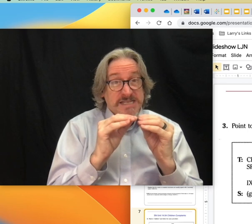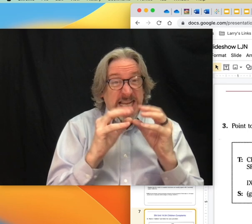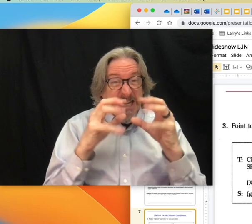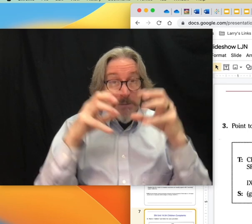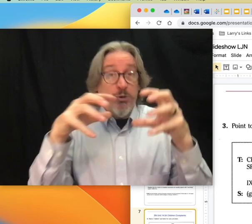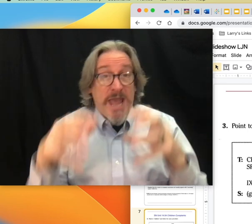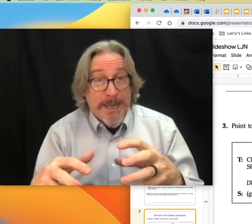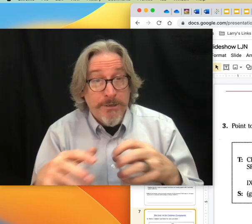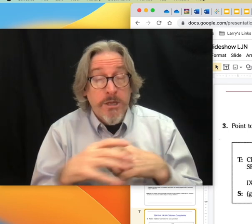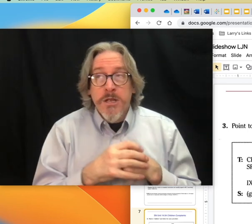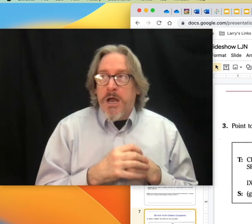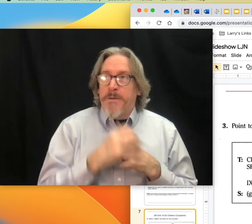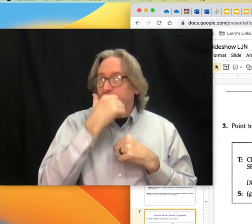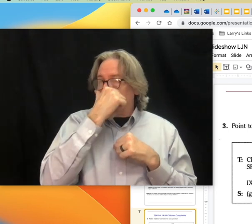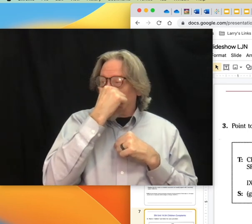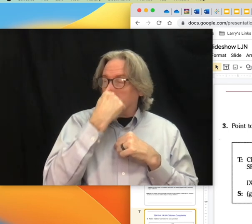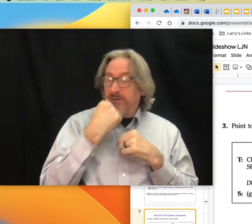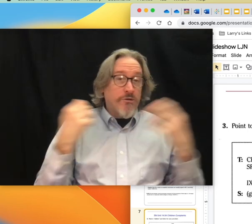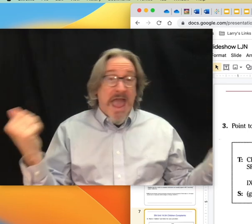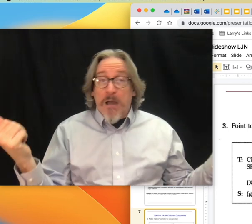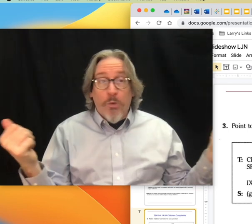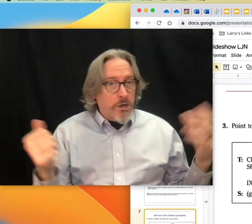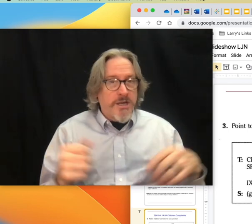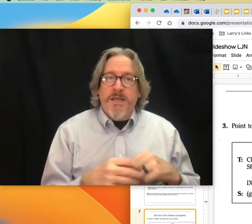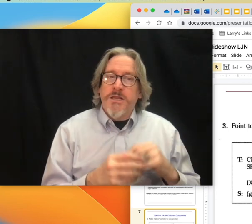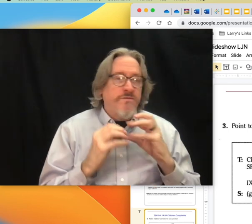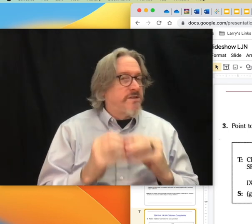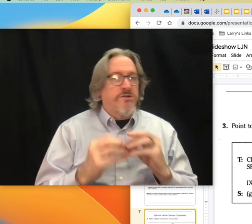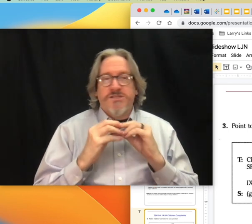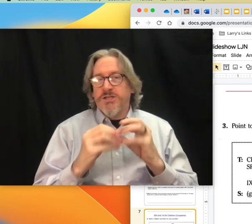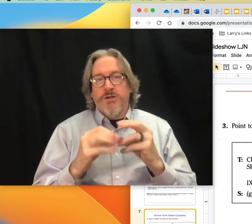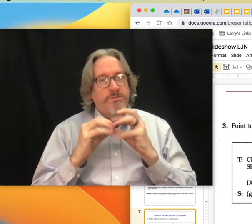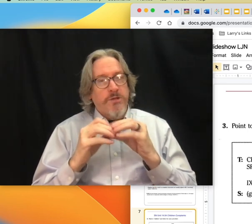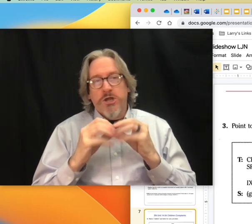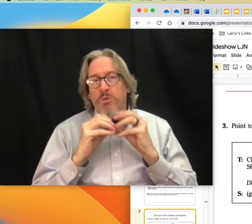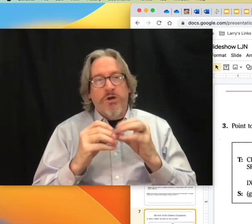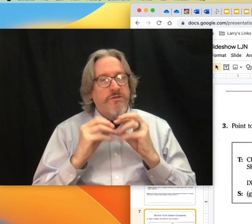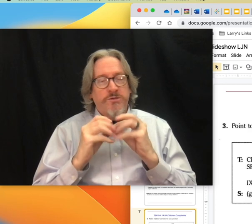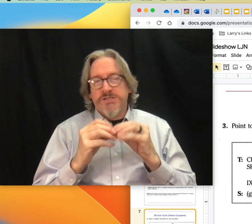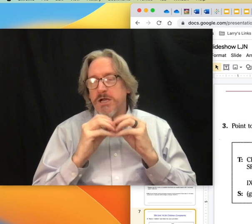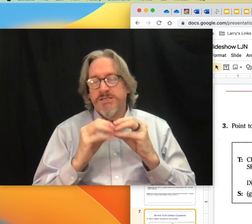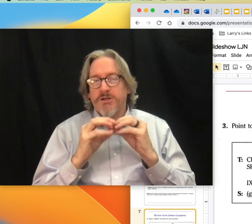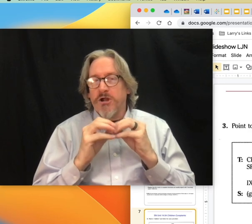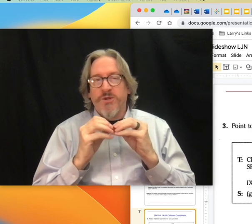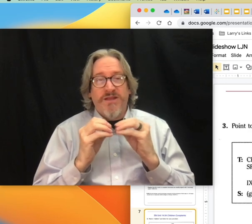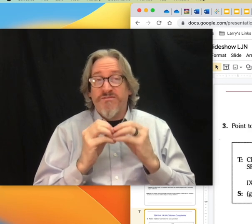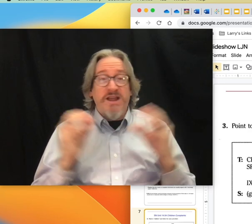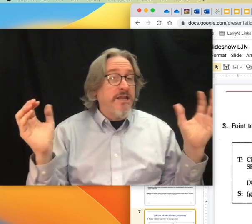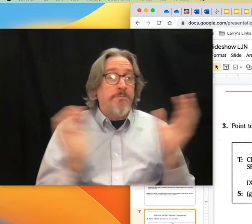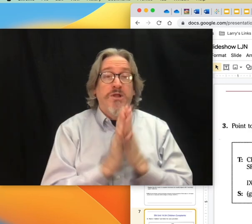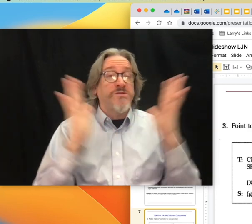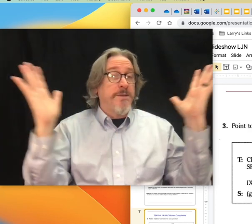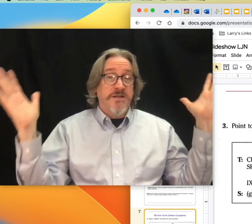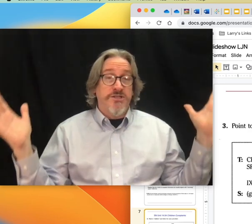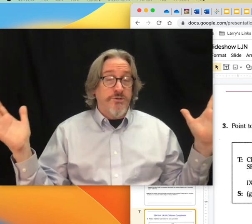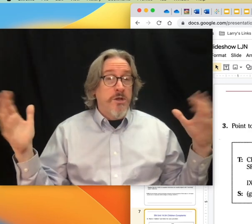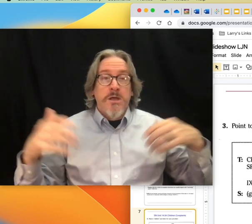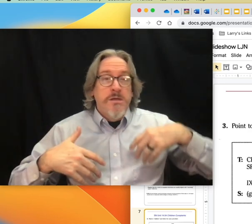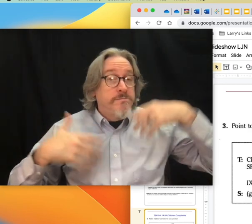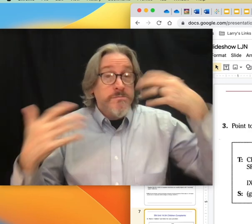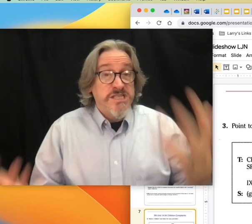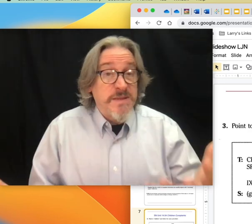just means like came to a head. If you're at work and there's a coworker that you just constantly are arguing, and finally it blows up